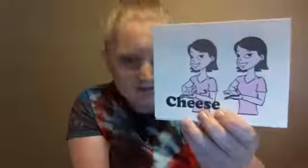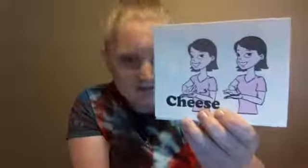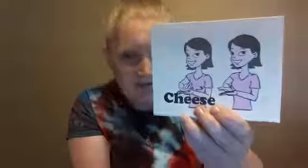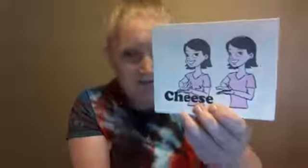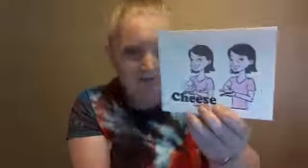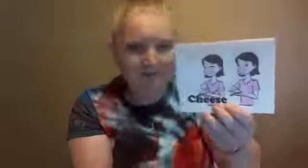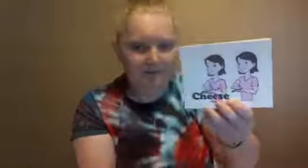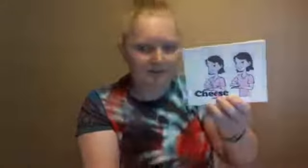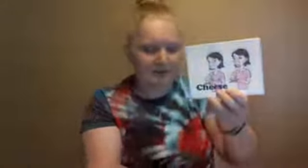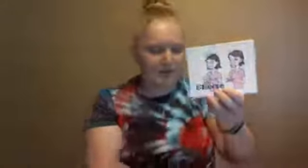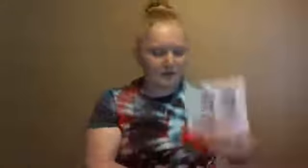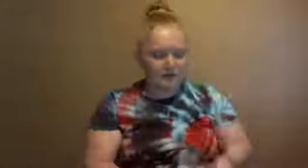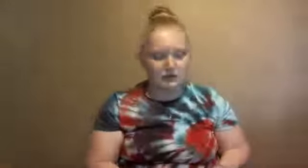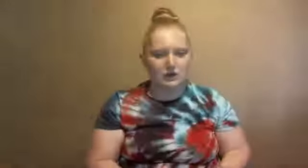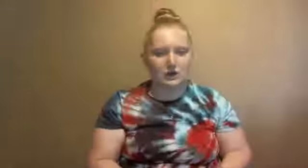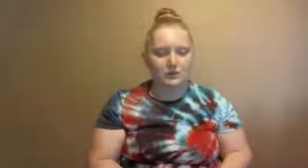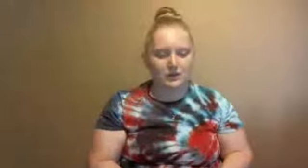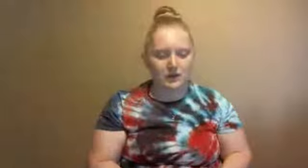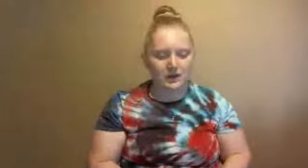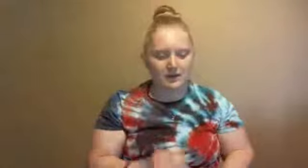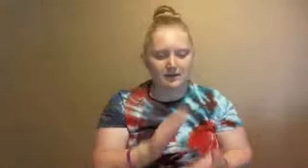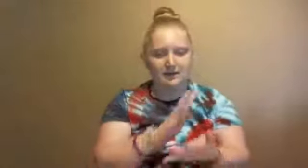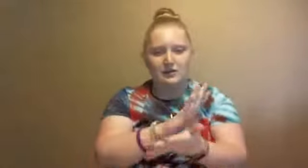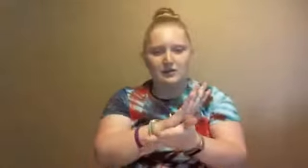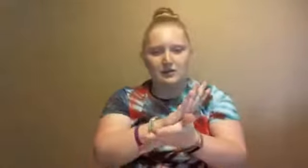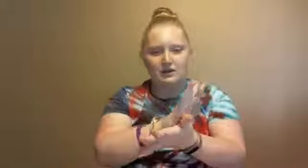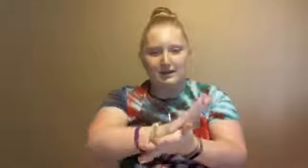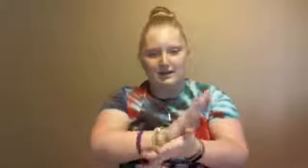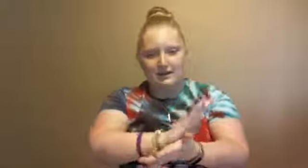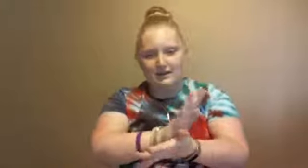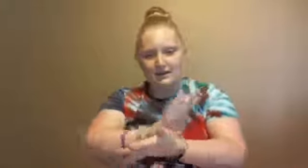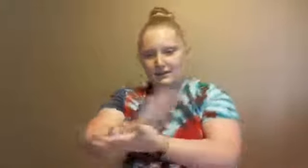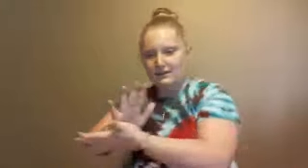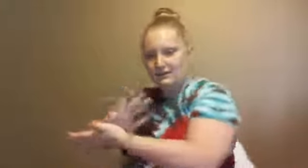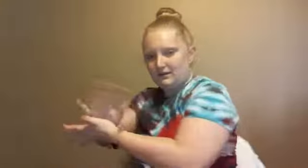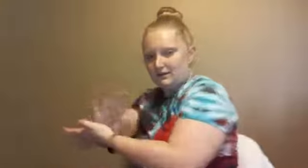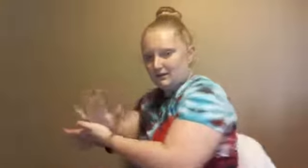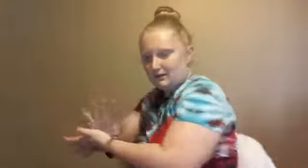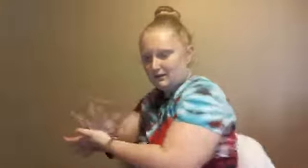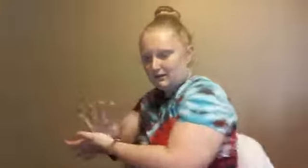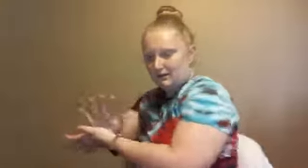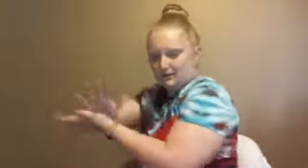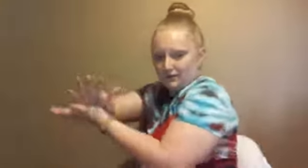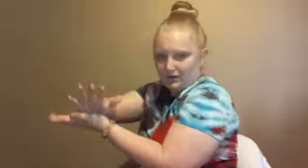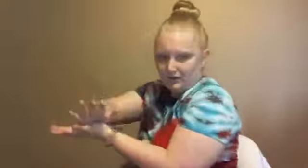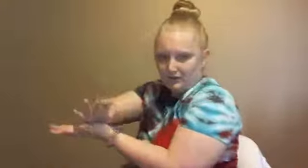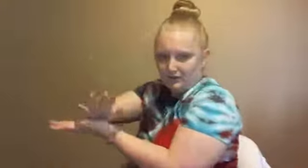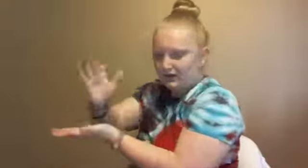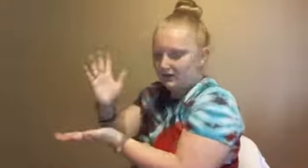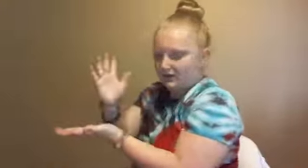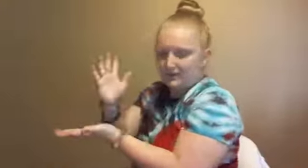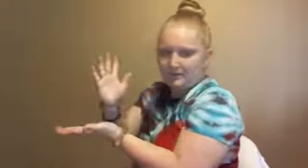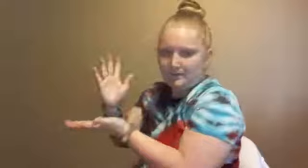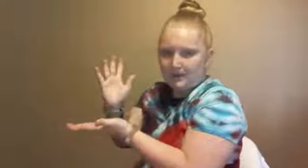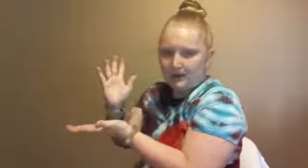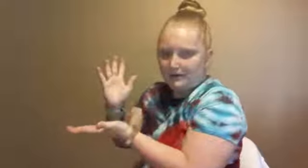cheese. So cheese is just like this. So you take your hand,